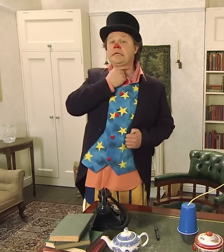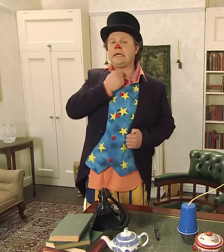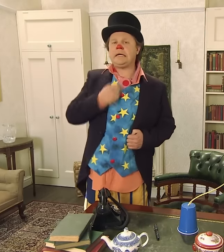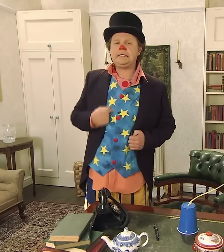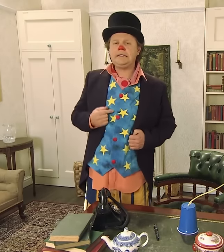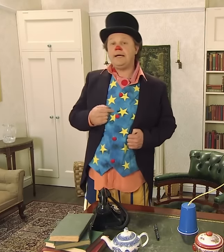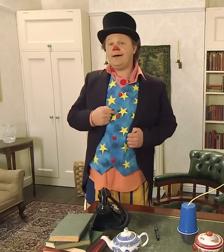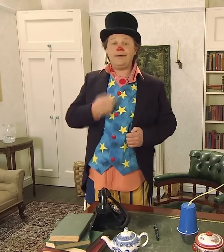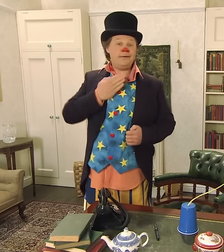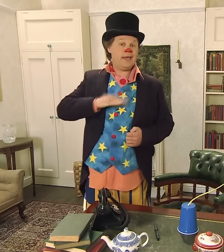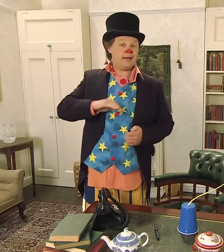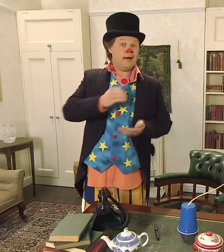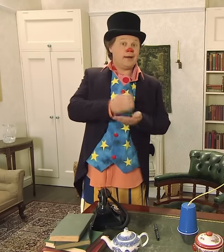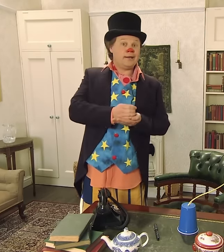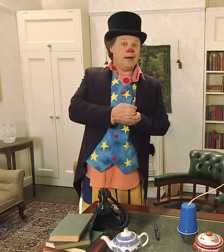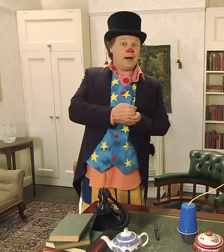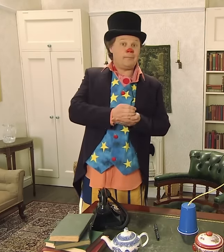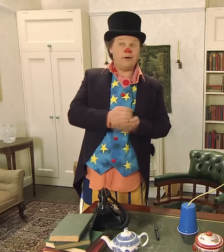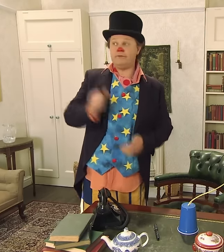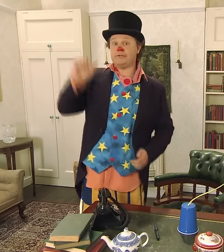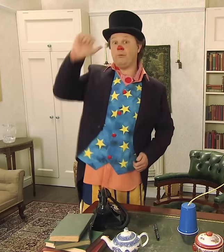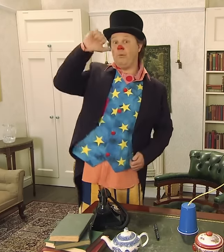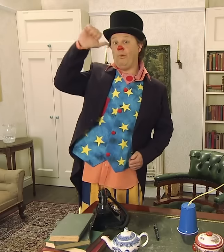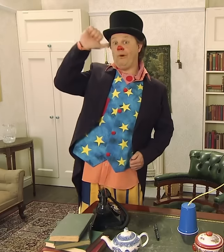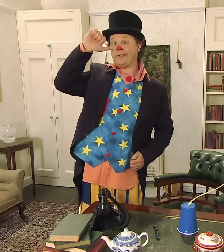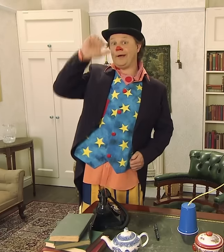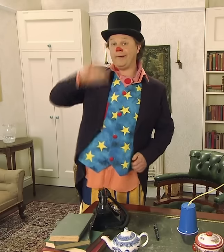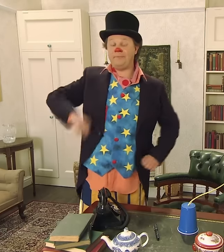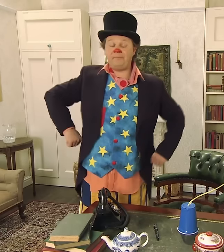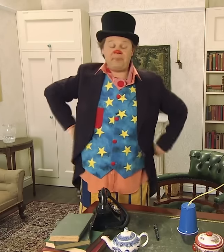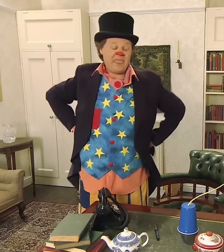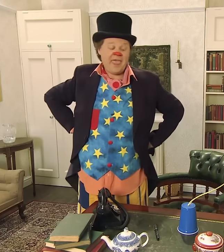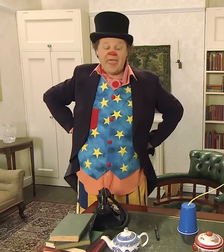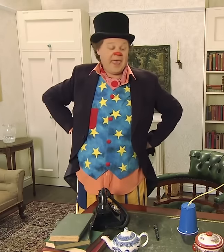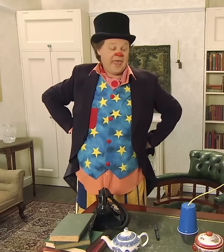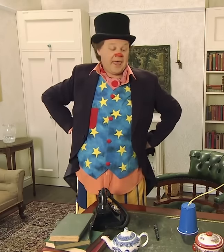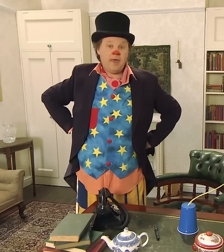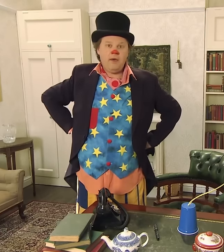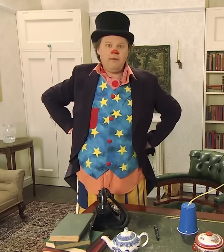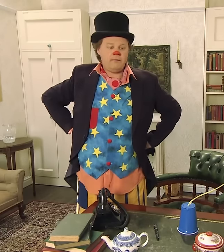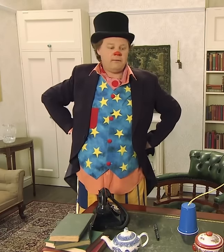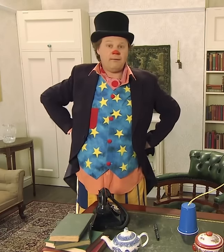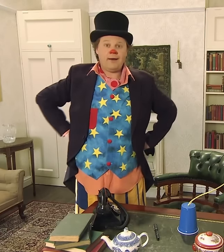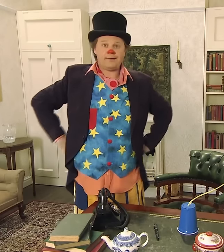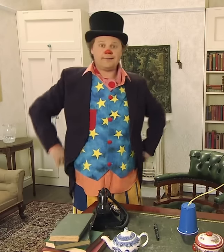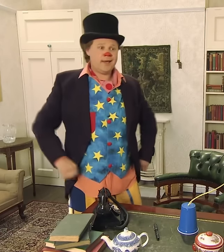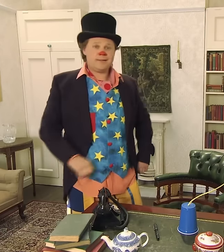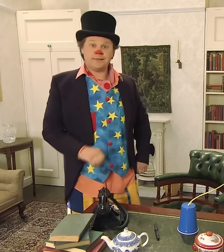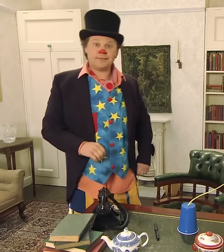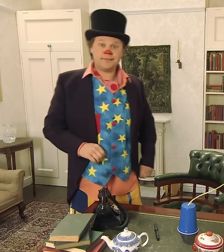thirstier. I need a cup for some water. Oh, I say, just a